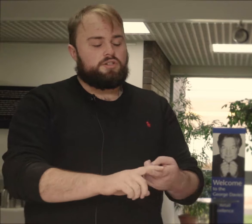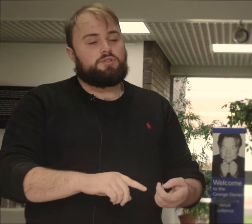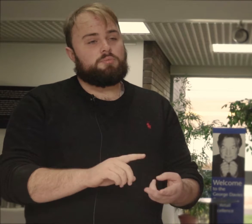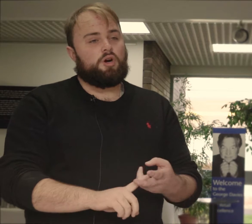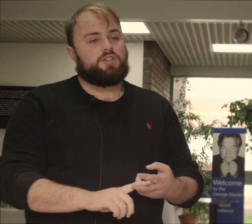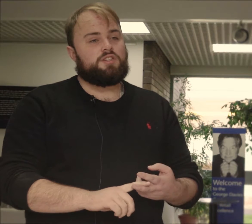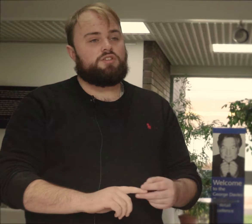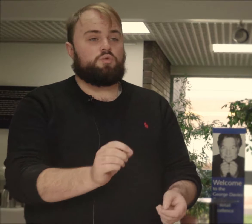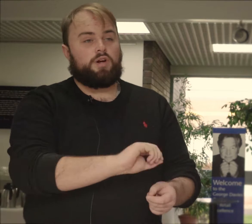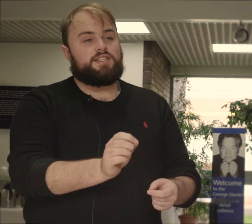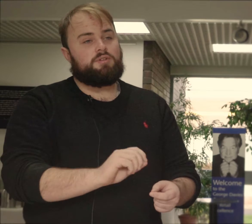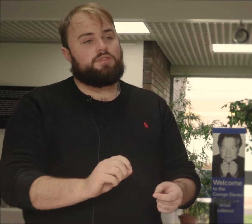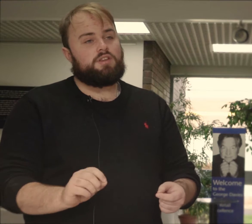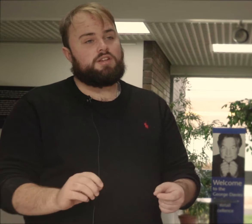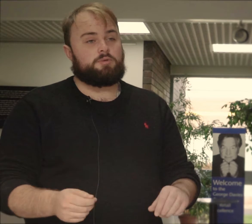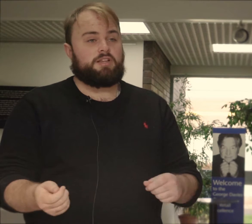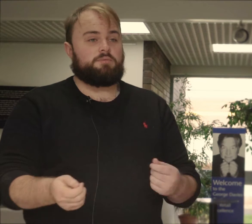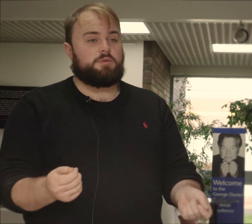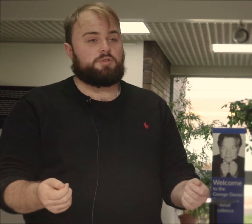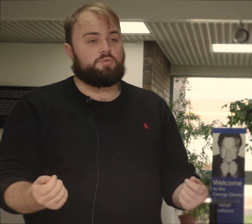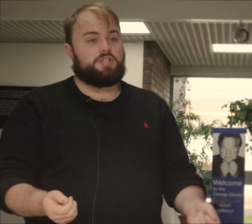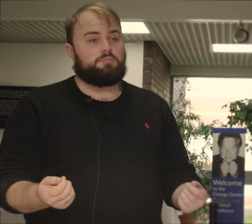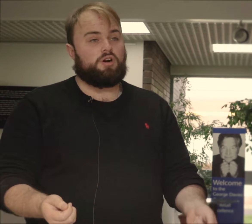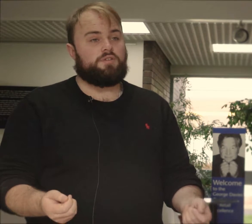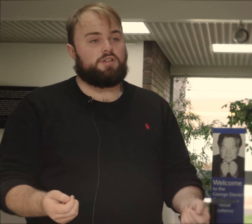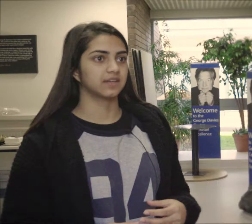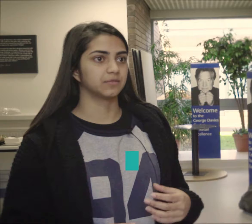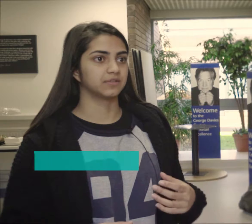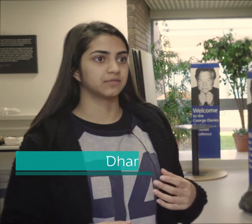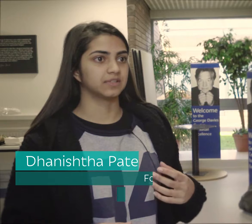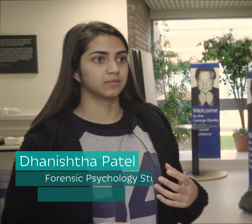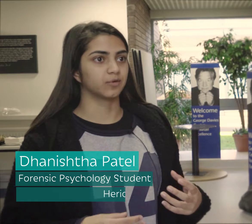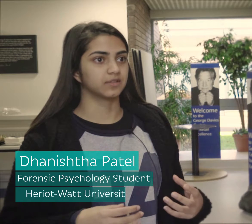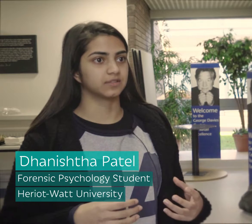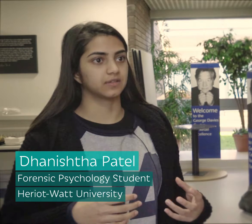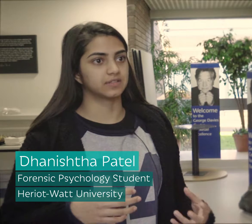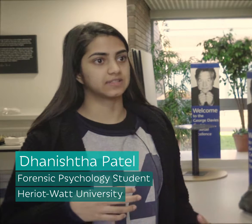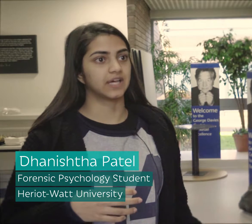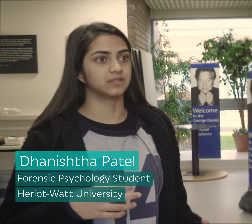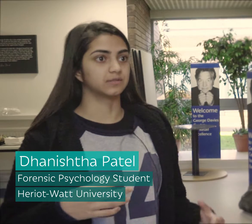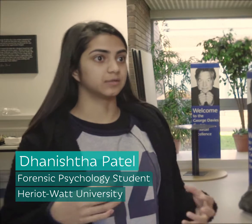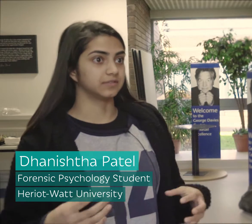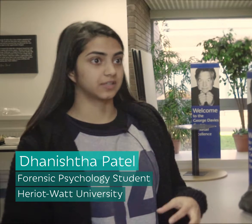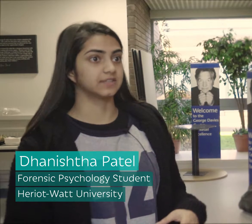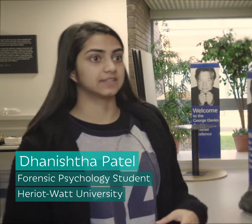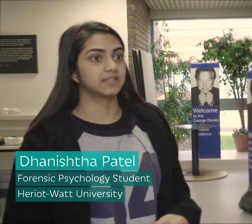psychologist or as a person and just write down everything and expect them to be able to read it perfectly. It was really important to understand the role of a translator in